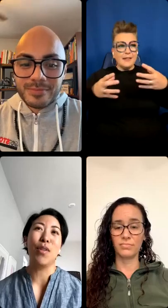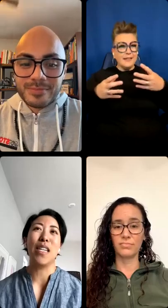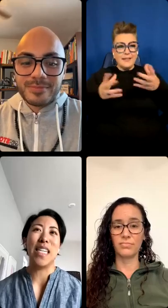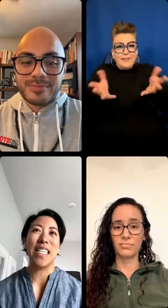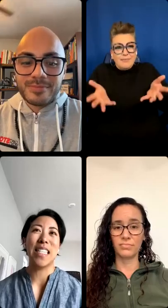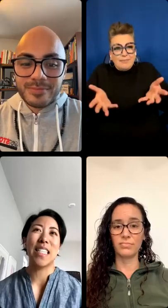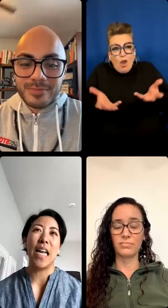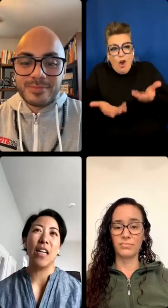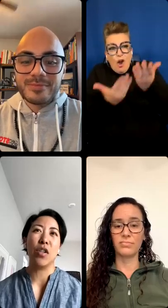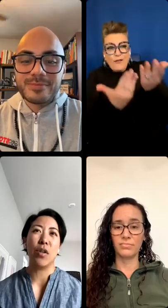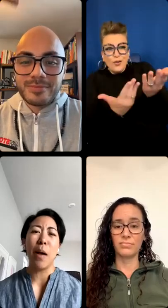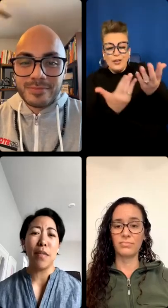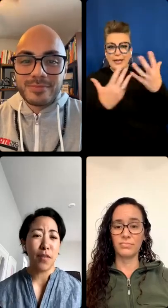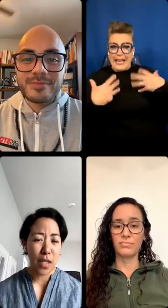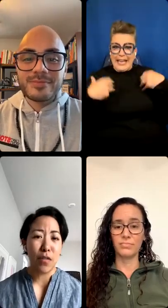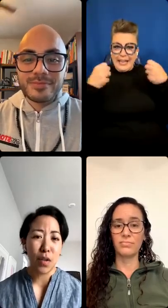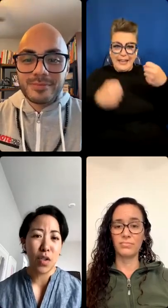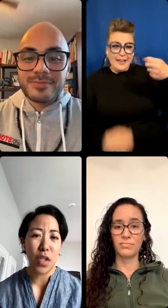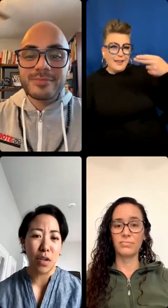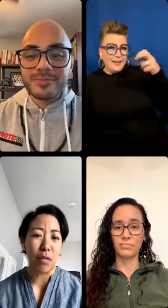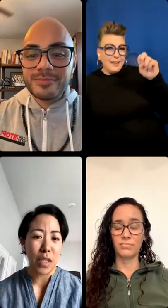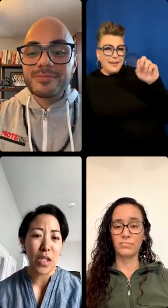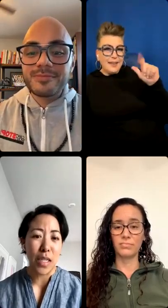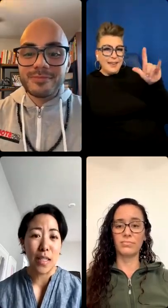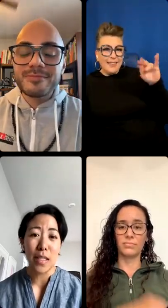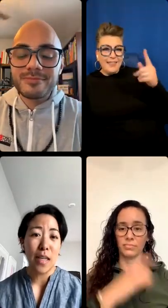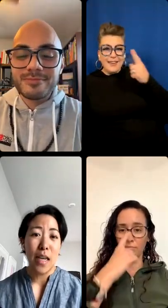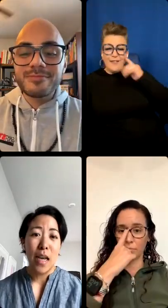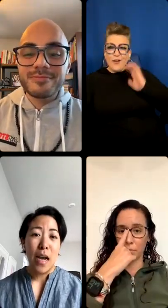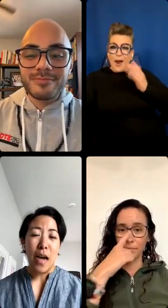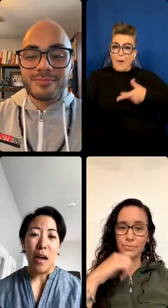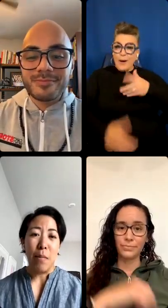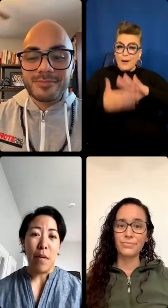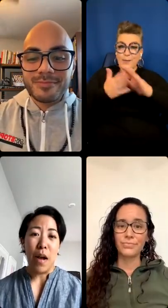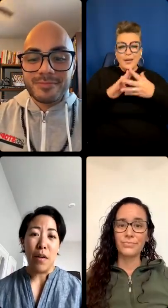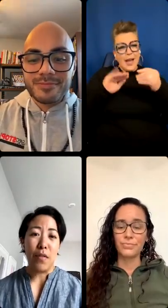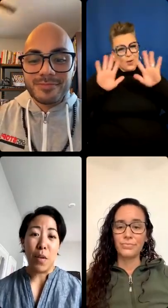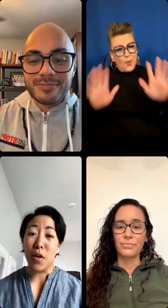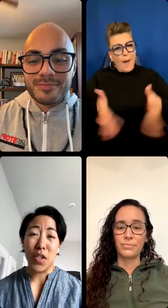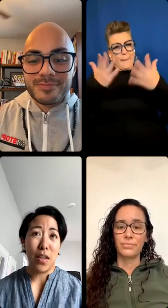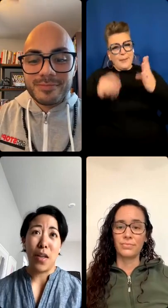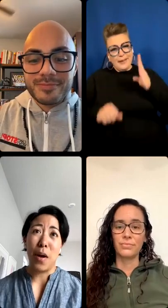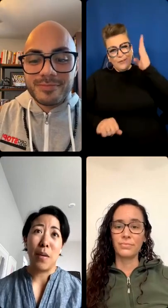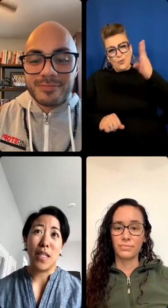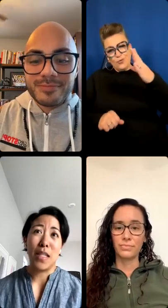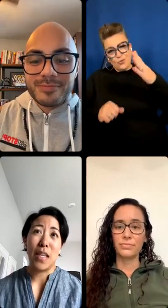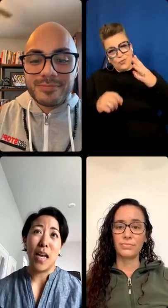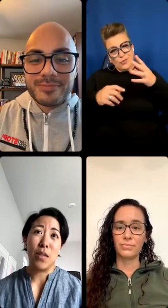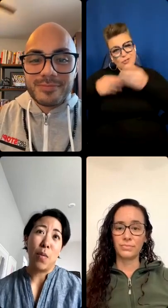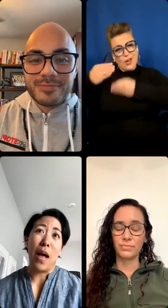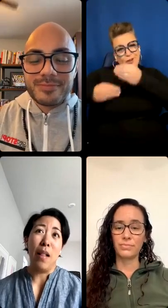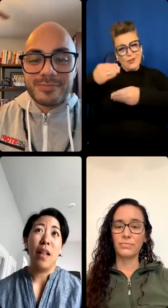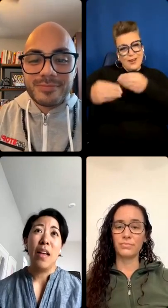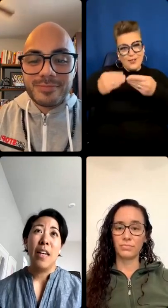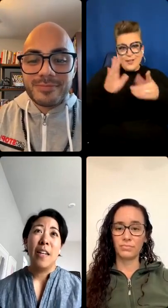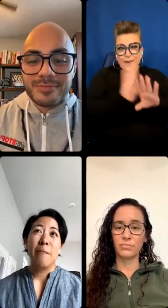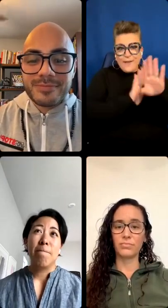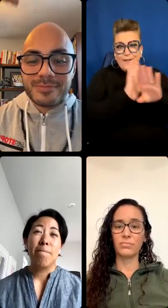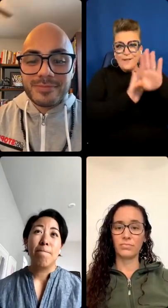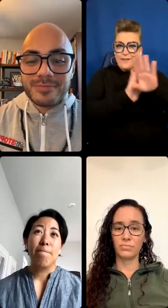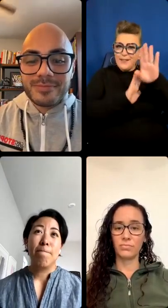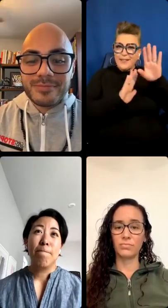our communities, and to uplifting future generations of emerging therapists as well?